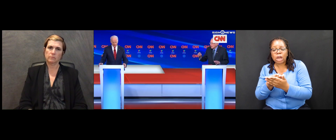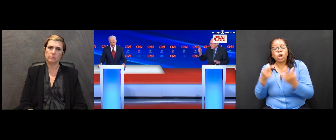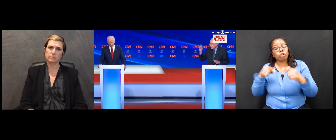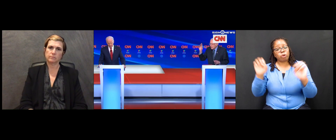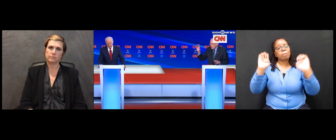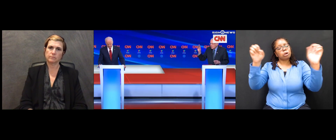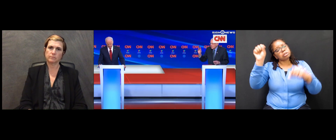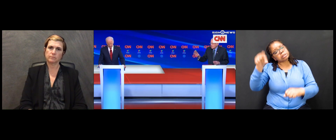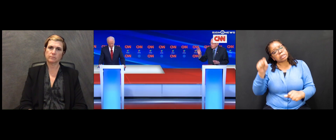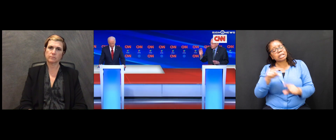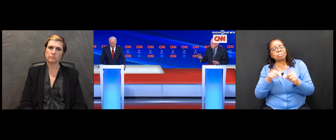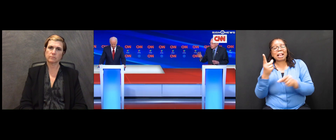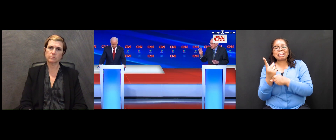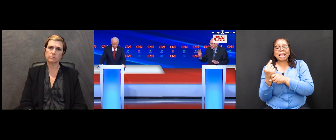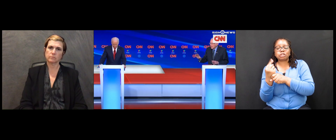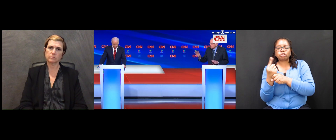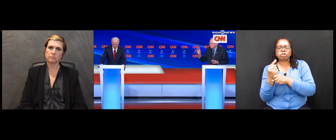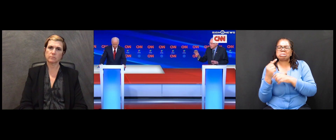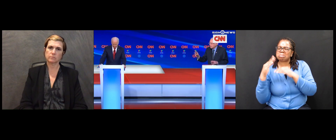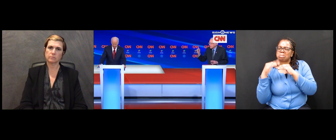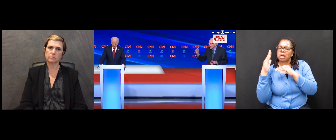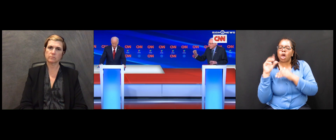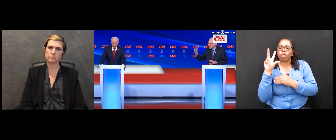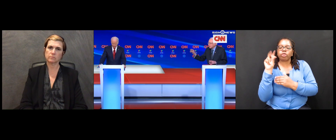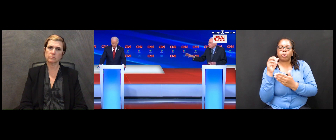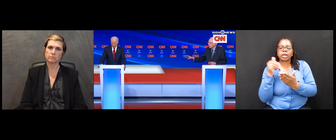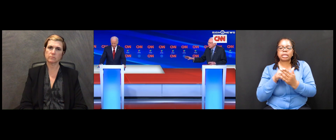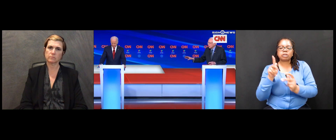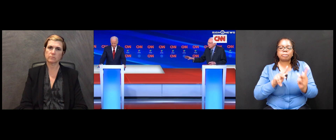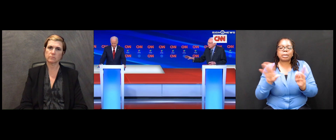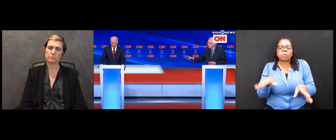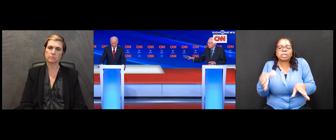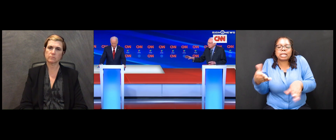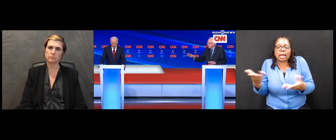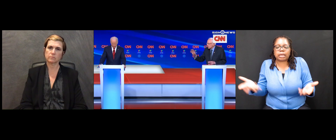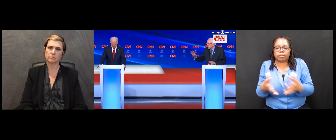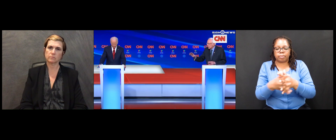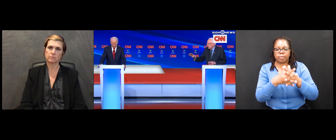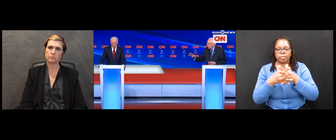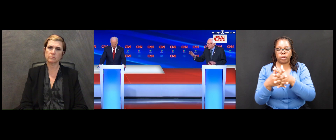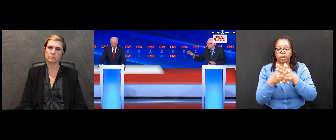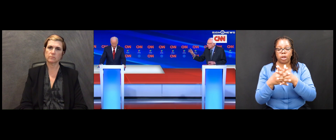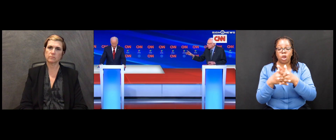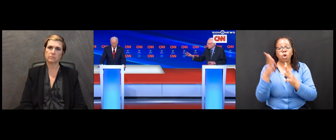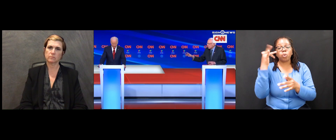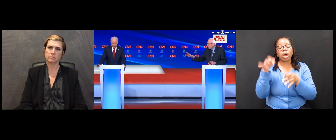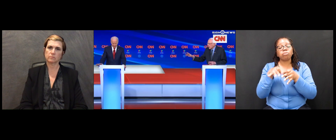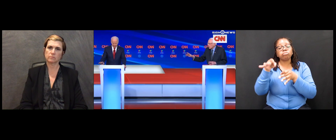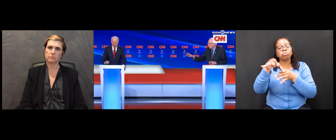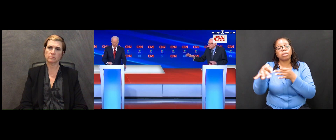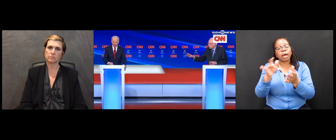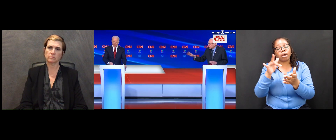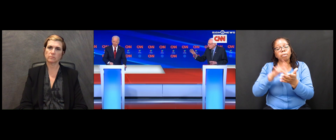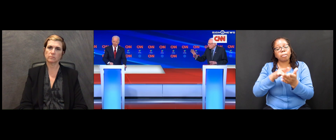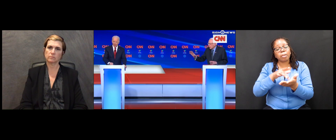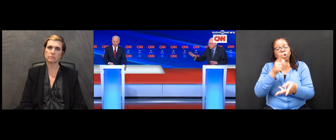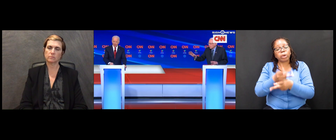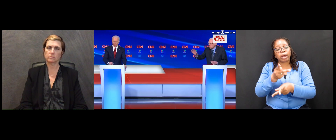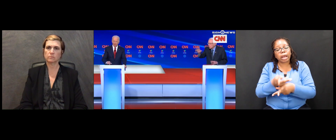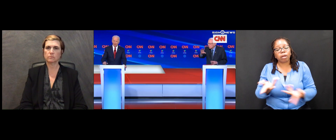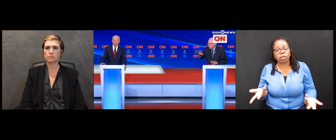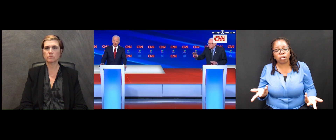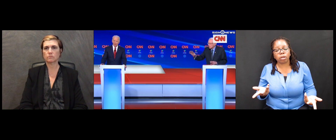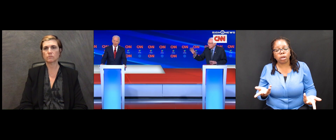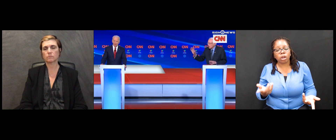what? Last year, at least 30,000 people died in America because they didn't get health care when they should, because we don't